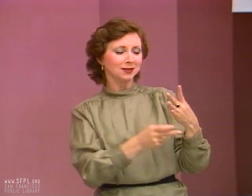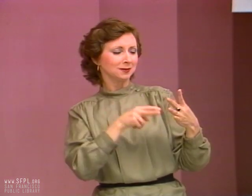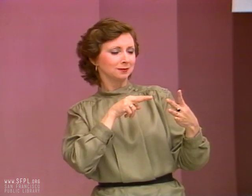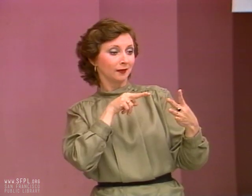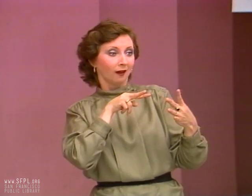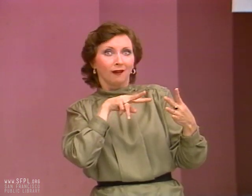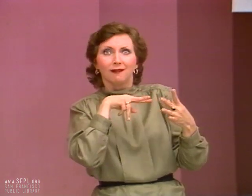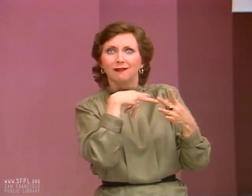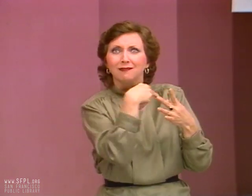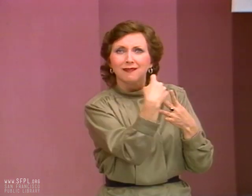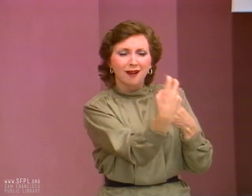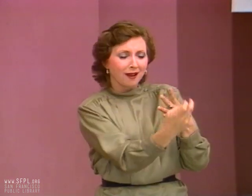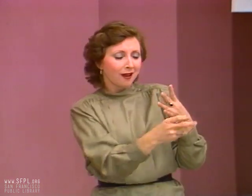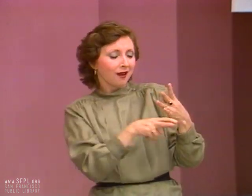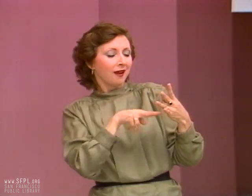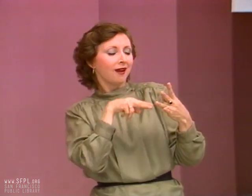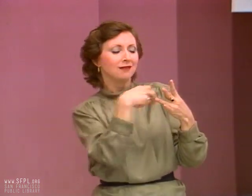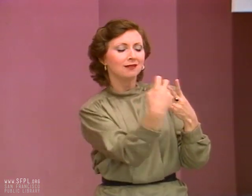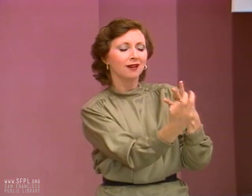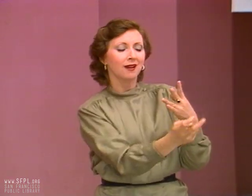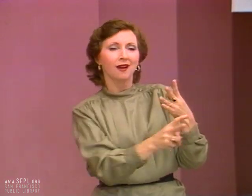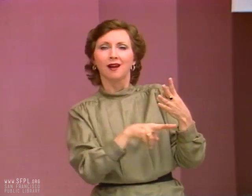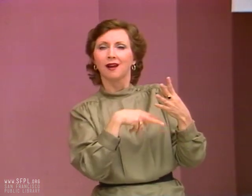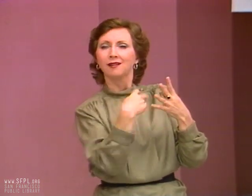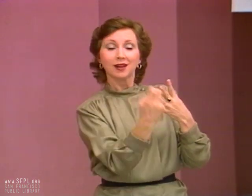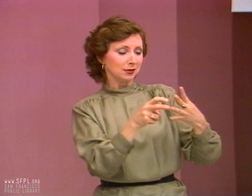richness and diversity of our culture.